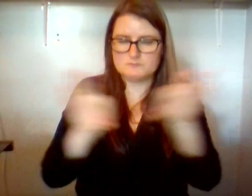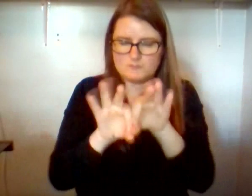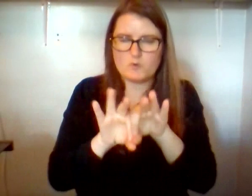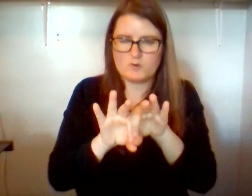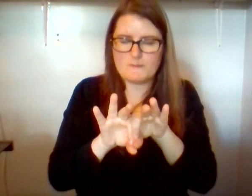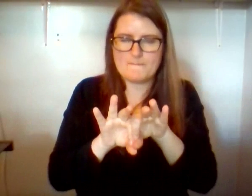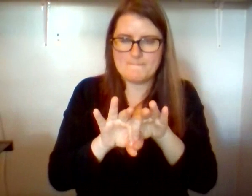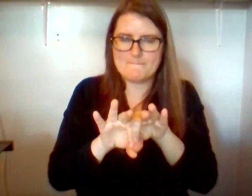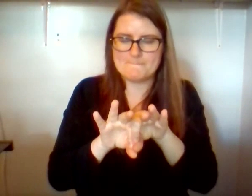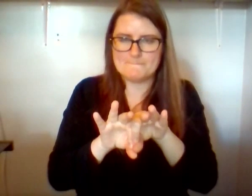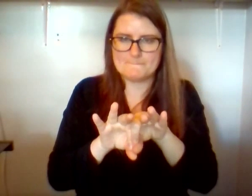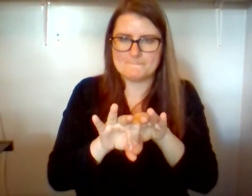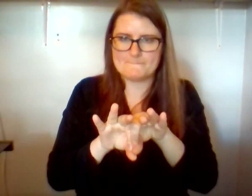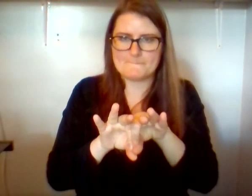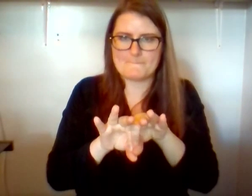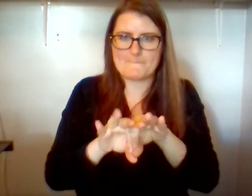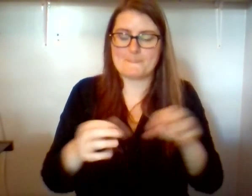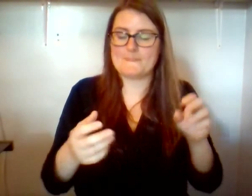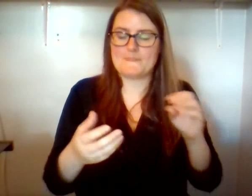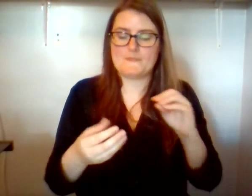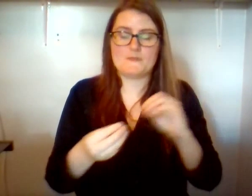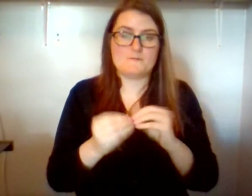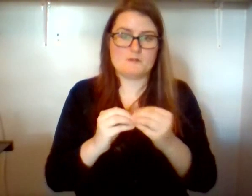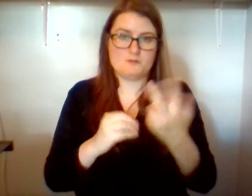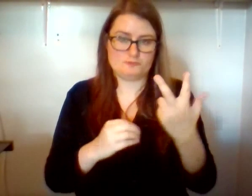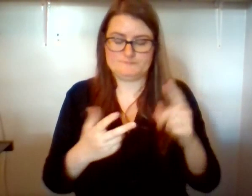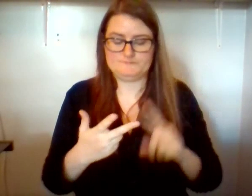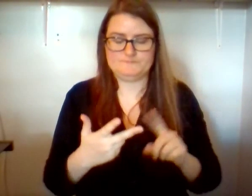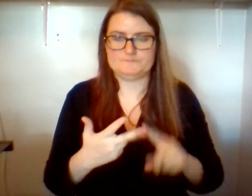happen. And the third observation is